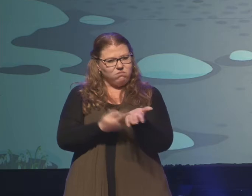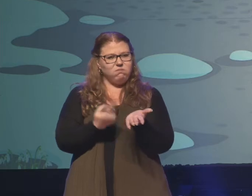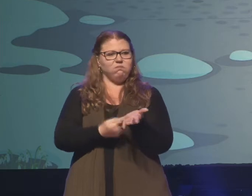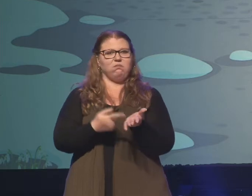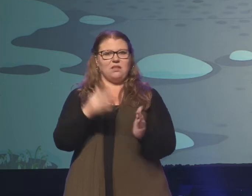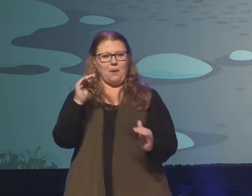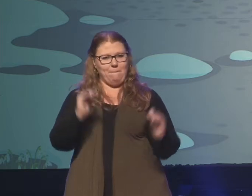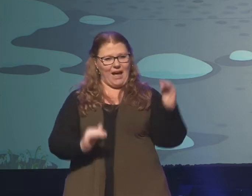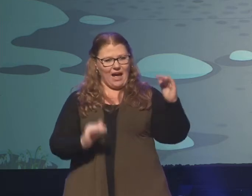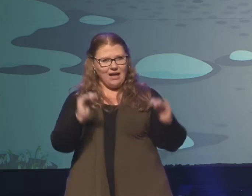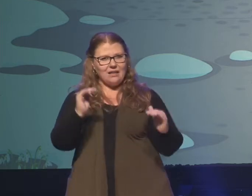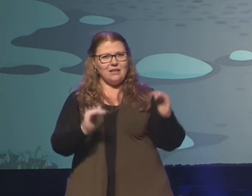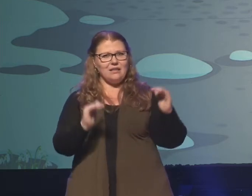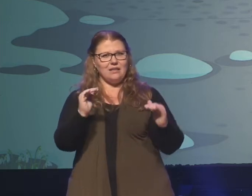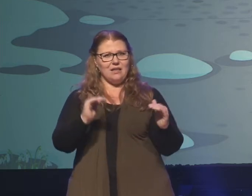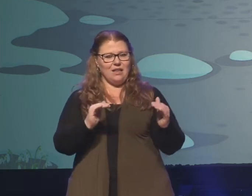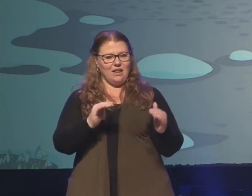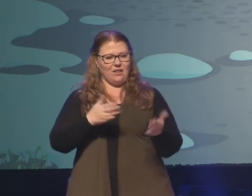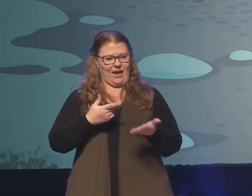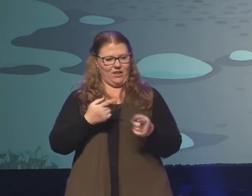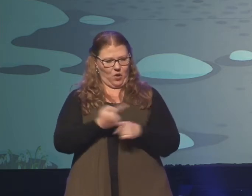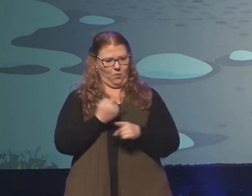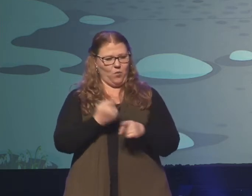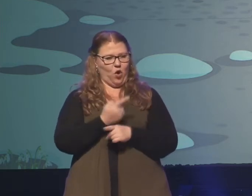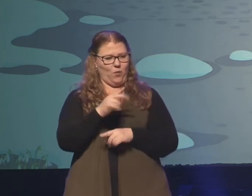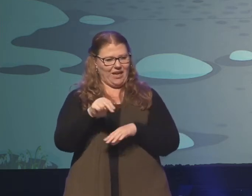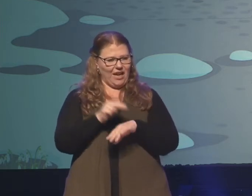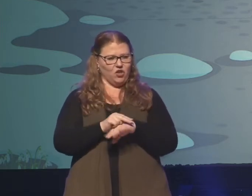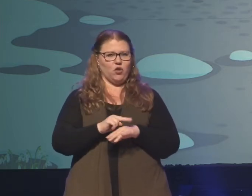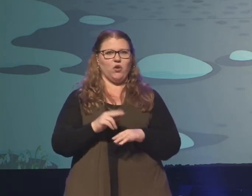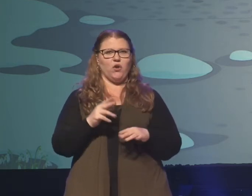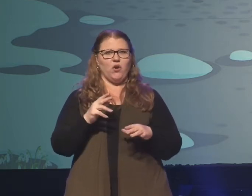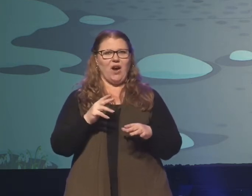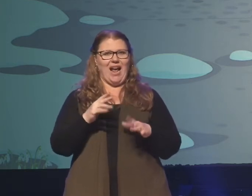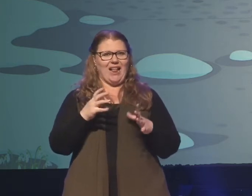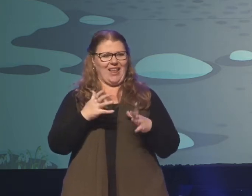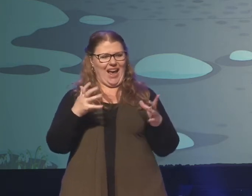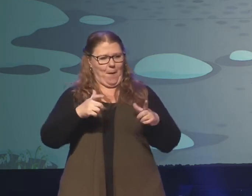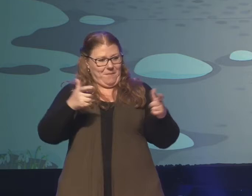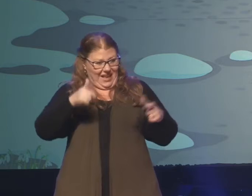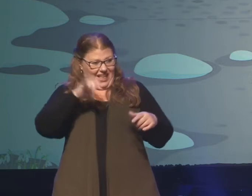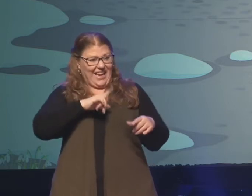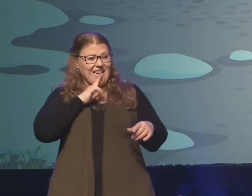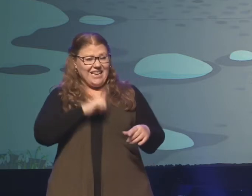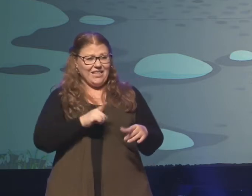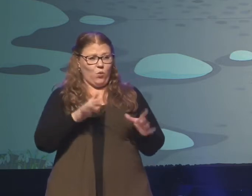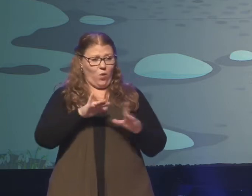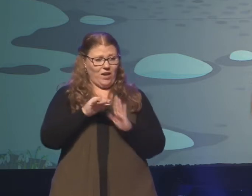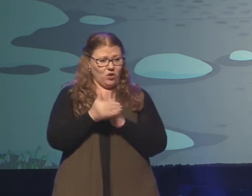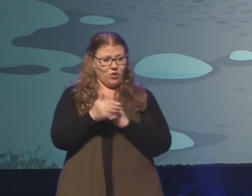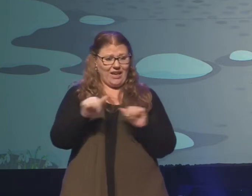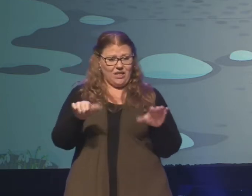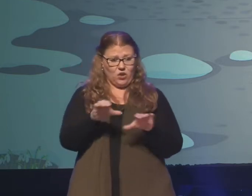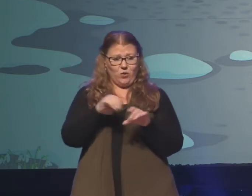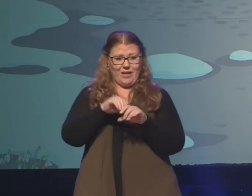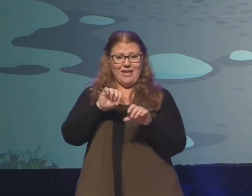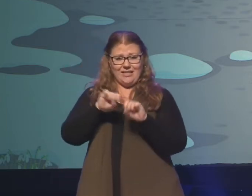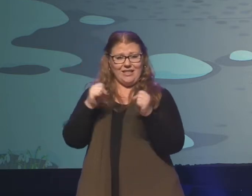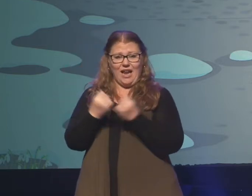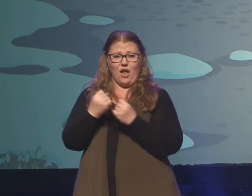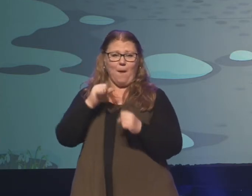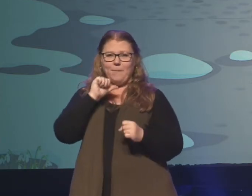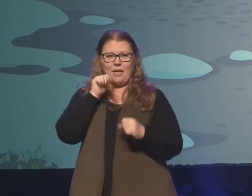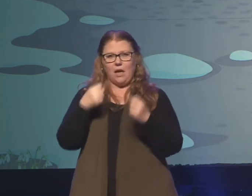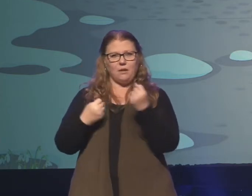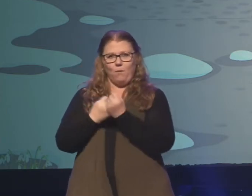this appropriate nature of how significant and what adultery can do in a society, but not making it so one-sided. So let's